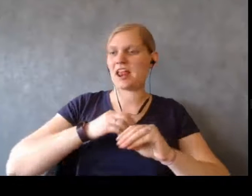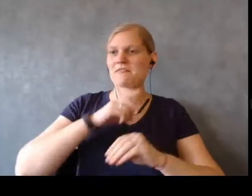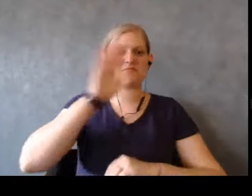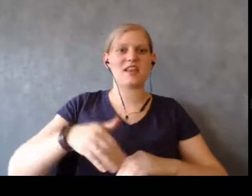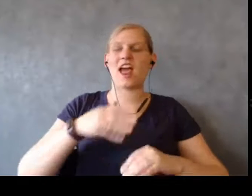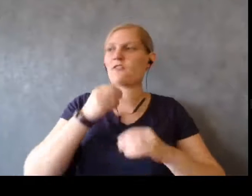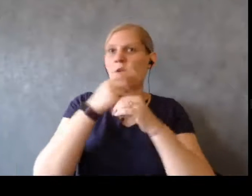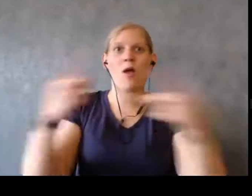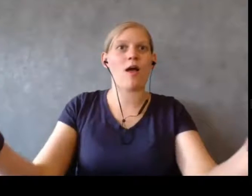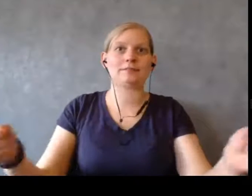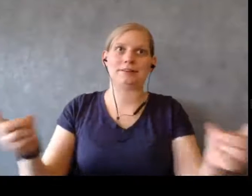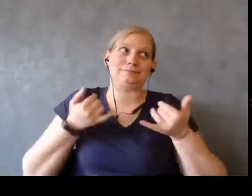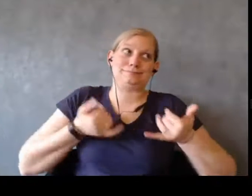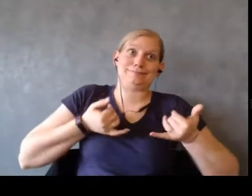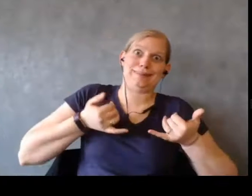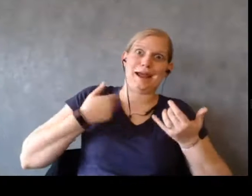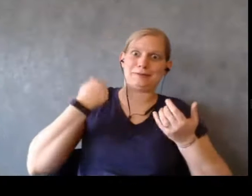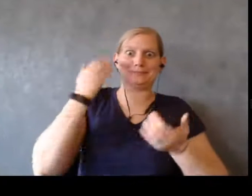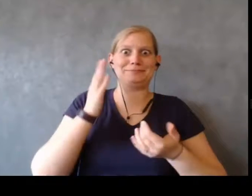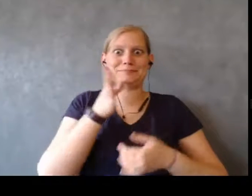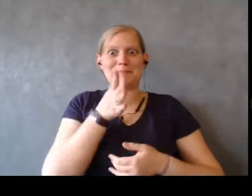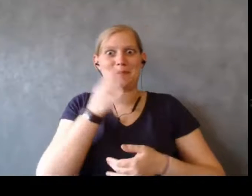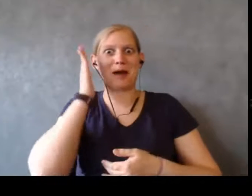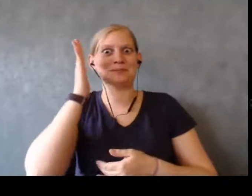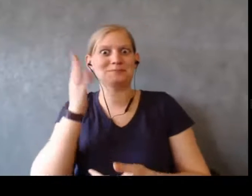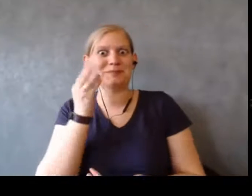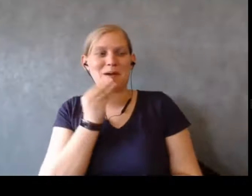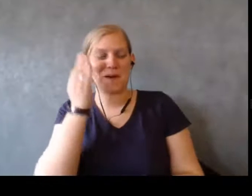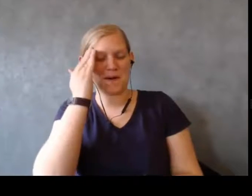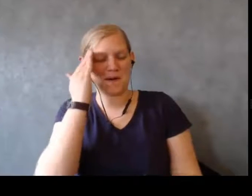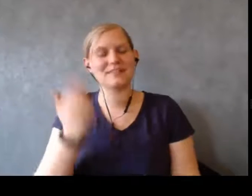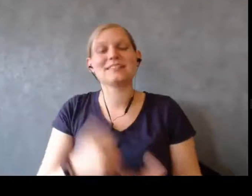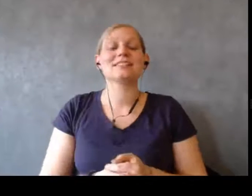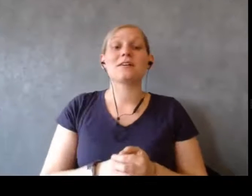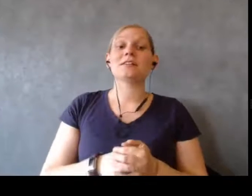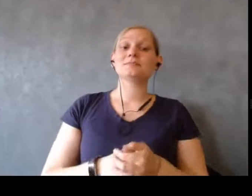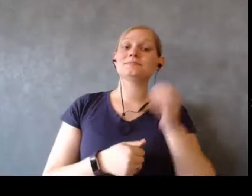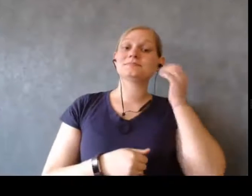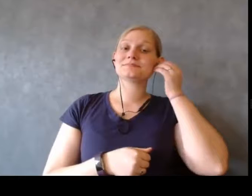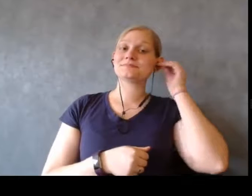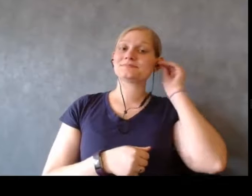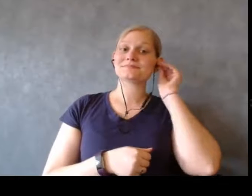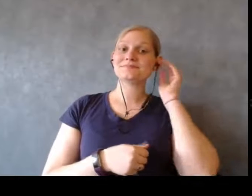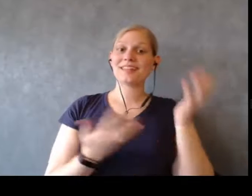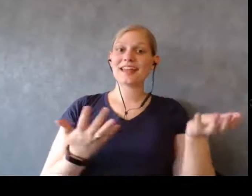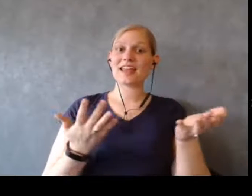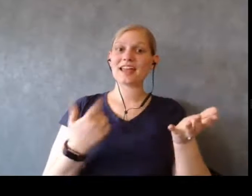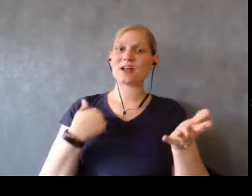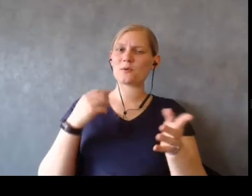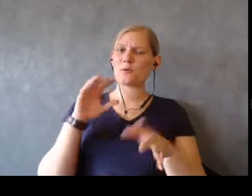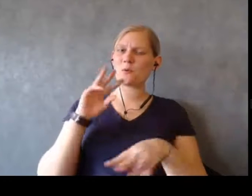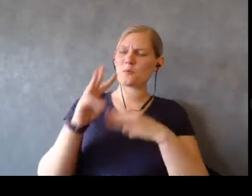Now, a culture in which 13-year-old girls end up riding their bikes, disobeying their parents, which I hardly ever